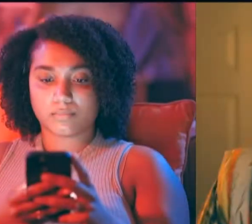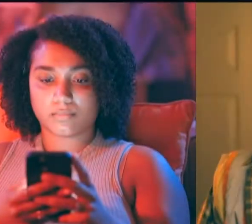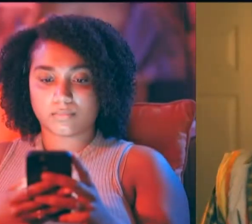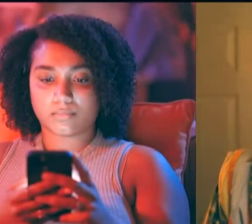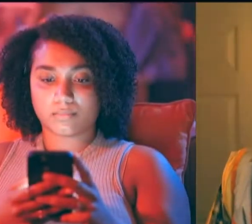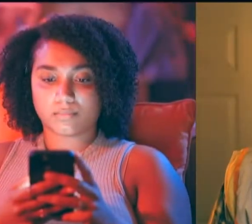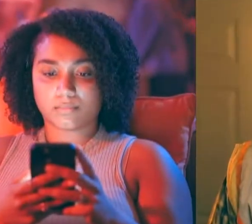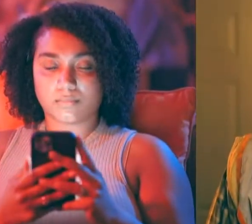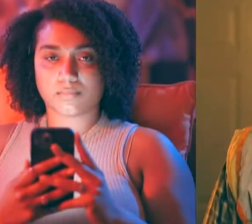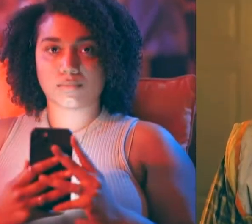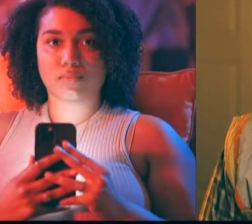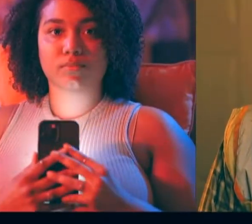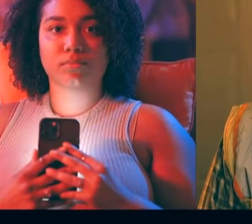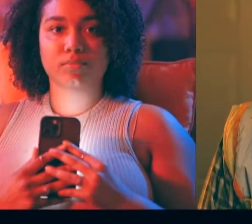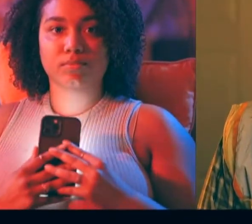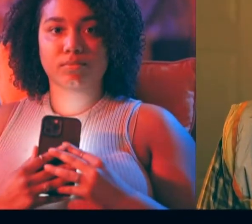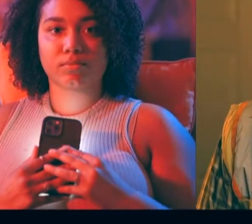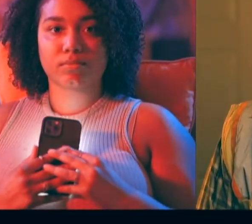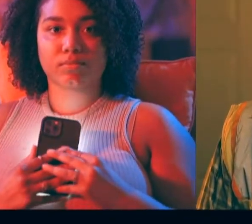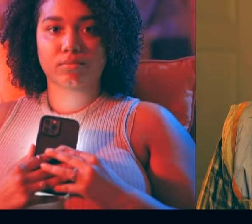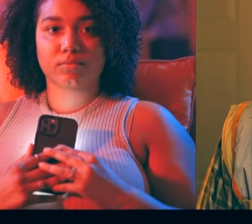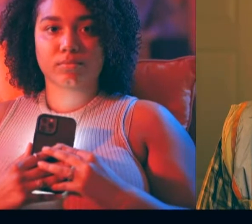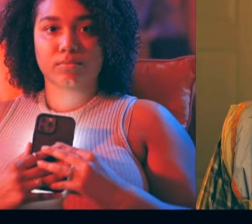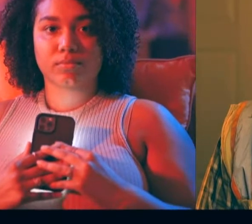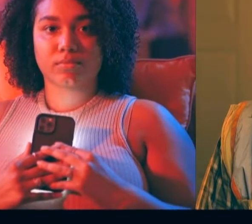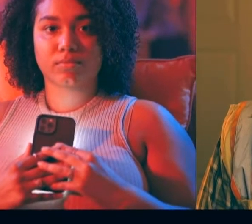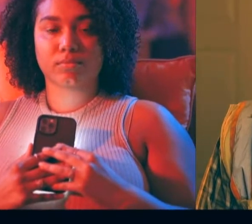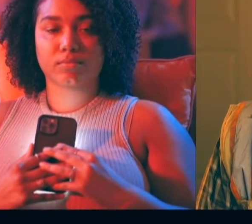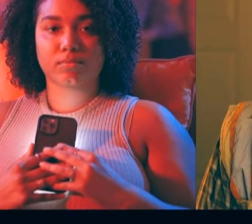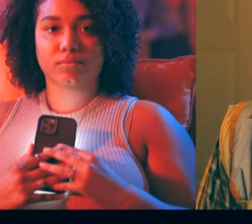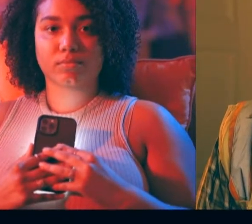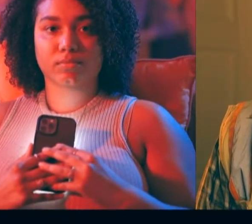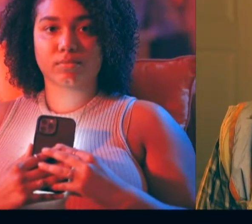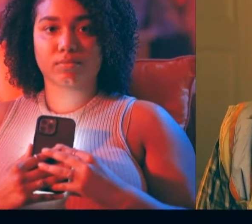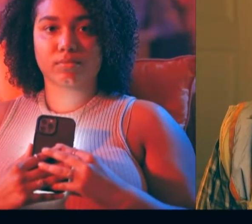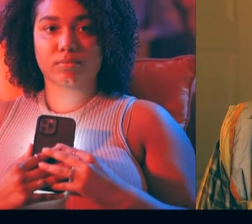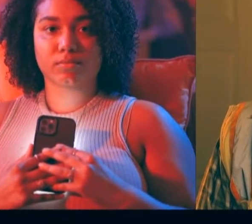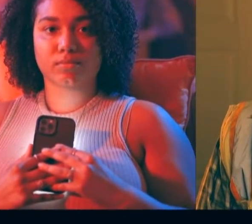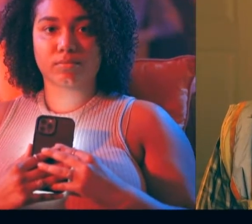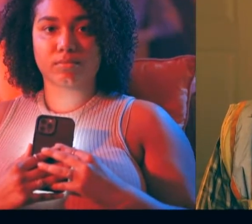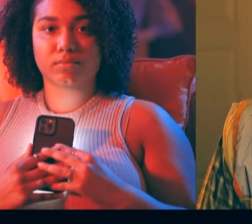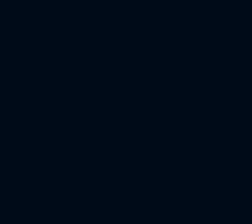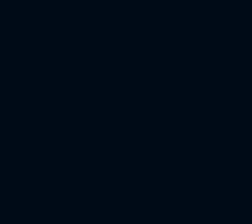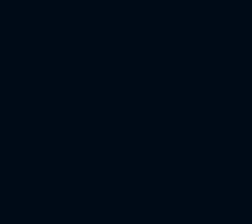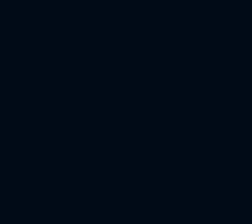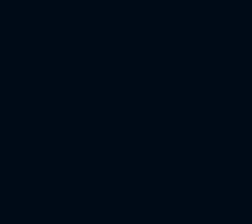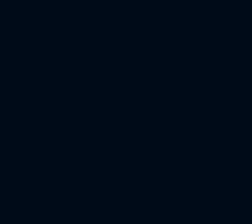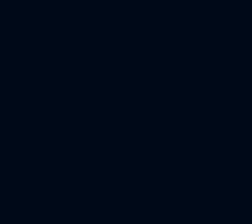fentanyl. Learn more about the deadly dangers of fentanyl at facesoffentanyl.net.